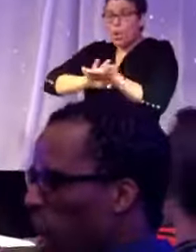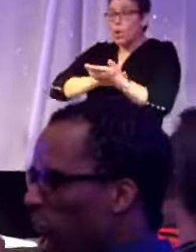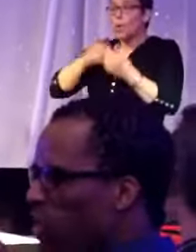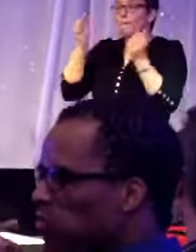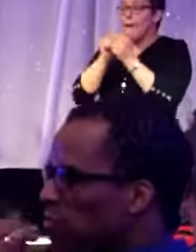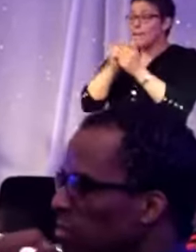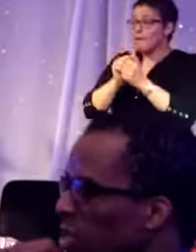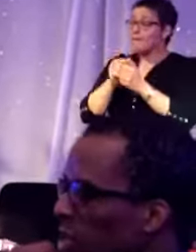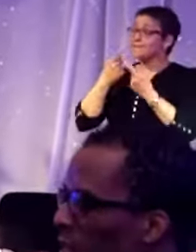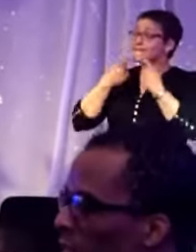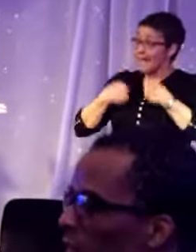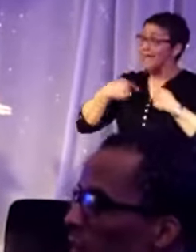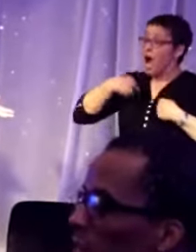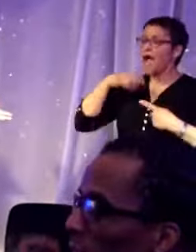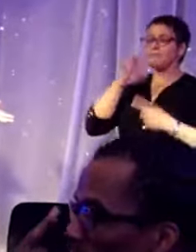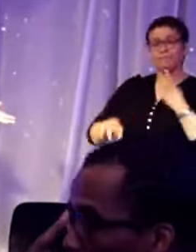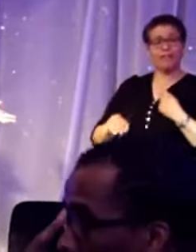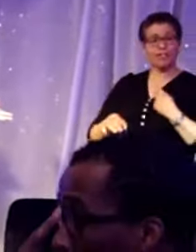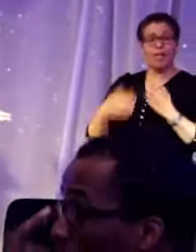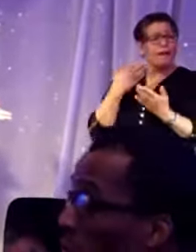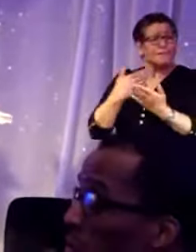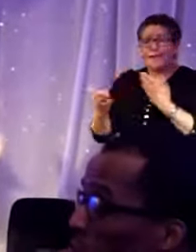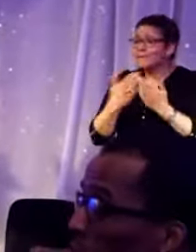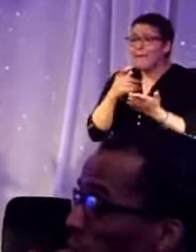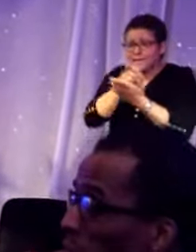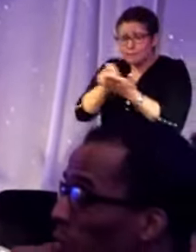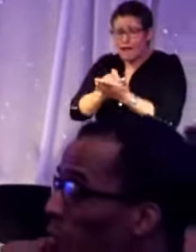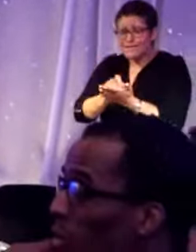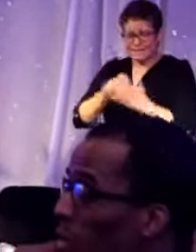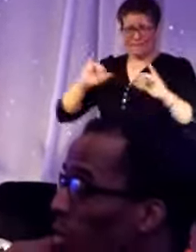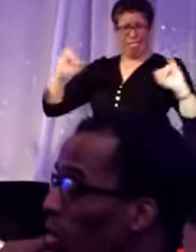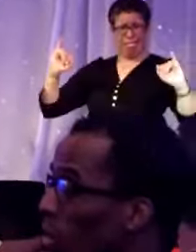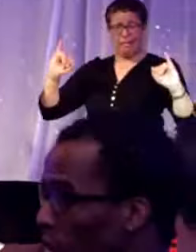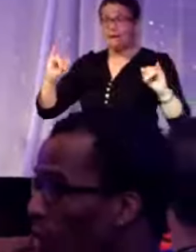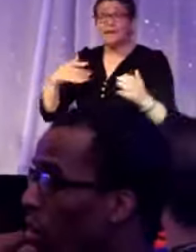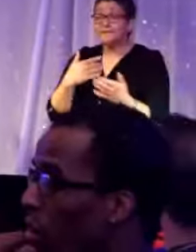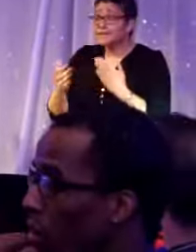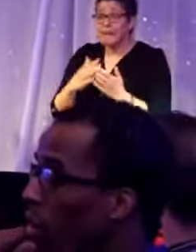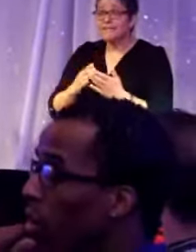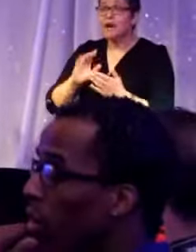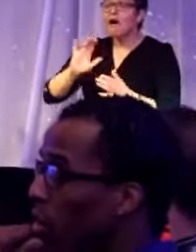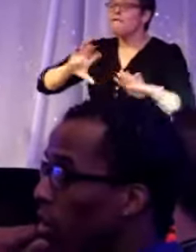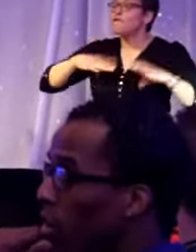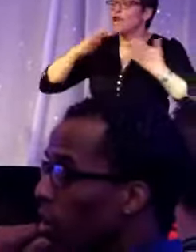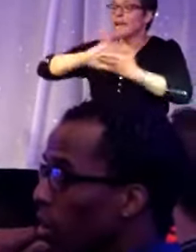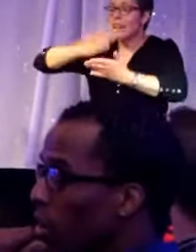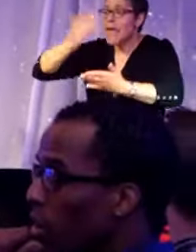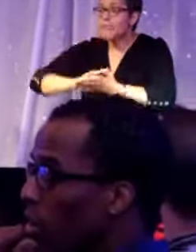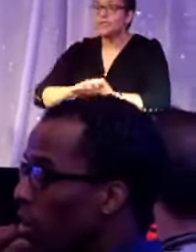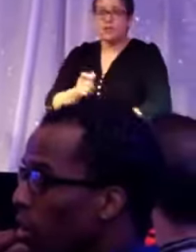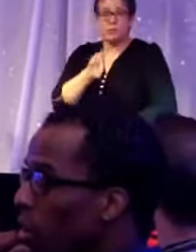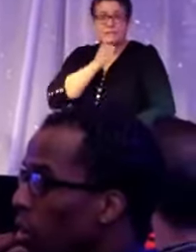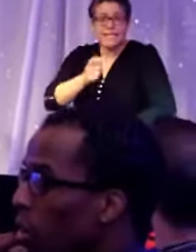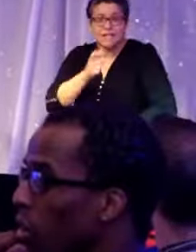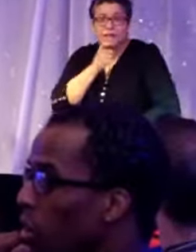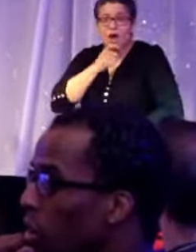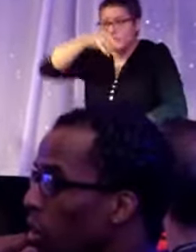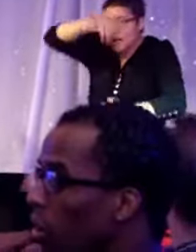special. Didn't matter, my writing was mental. Free laptop, dictaphone,